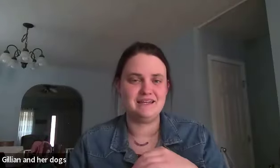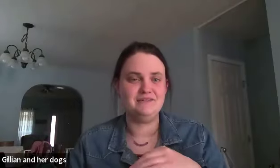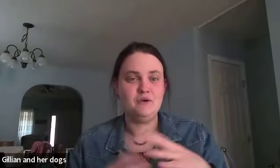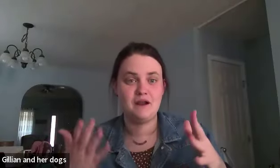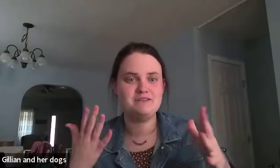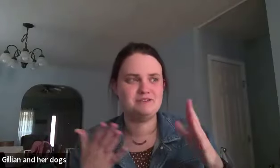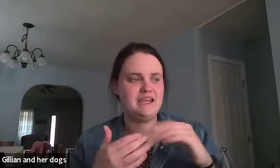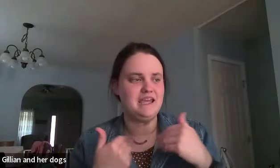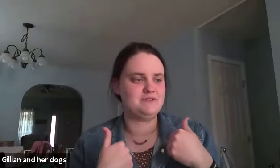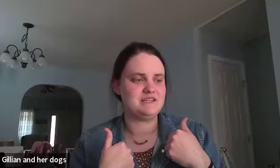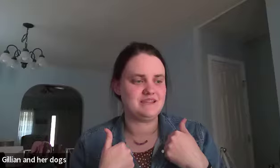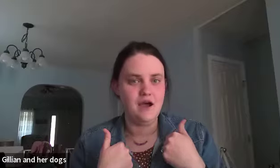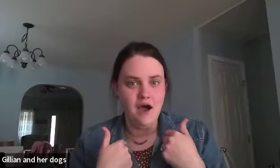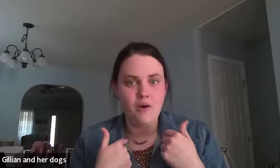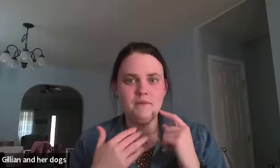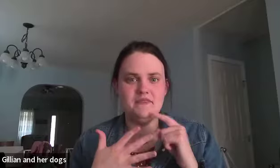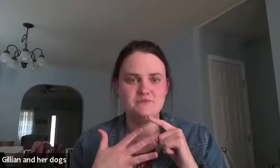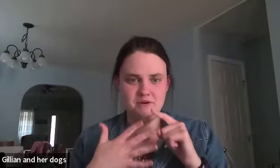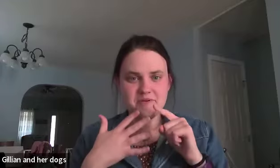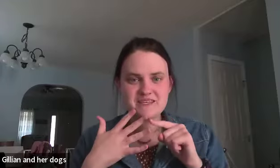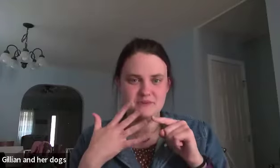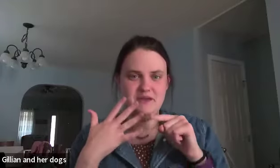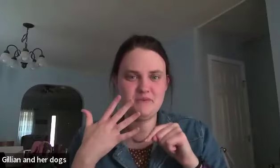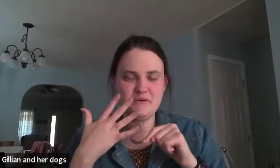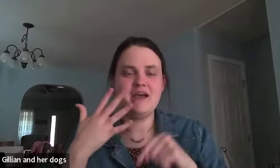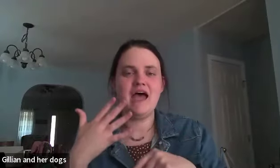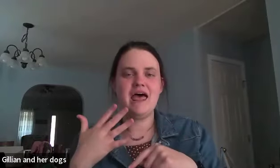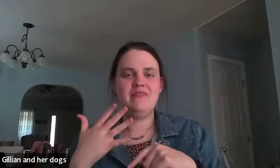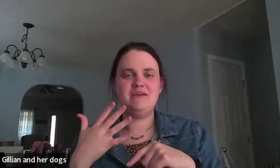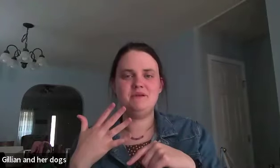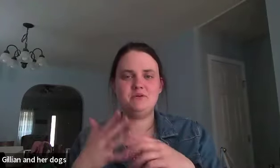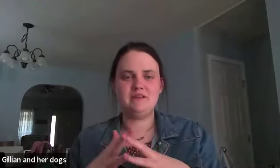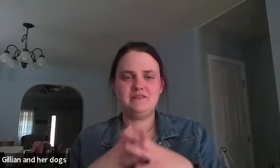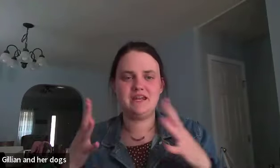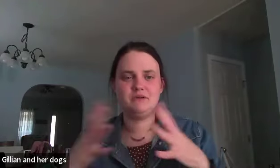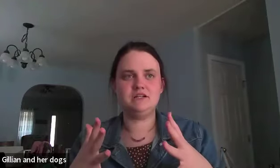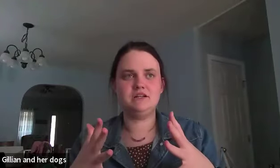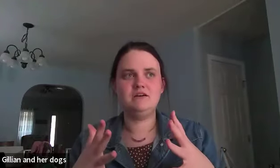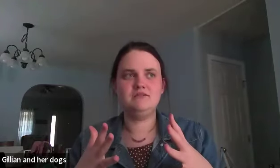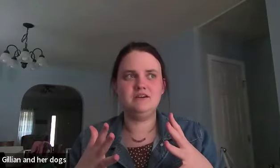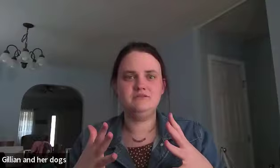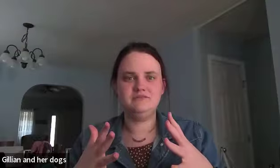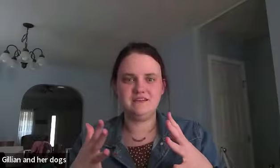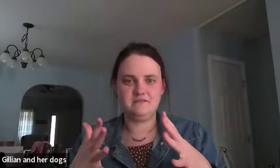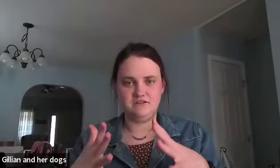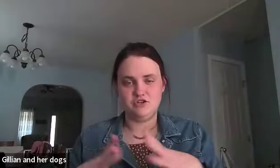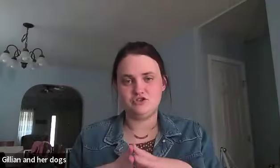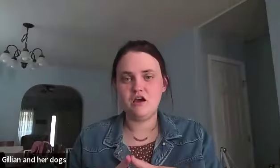excited when I was learning animals. I was like, oh, what about this one? What about this? What about, and then then I would learn, oh, no, there's